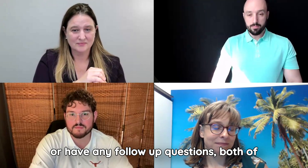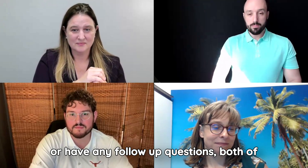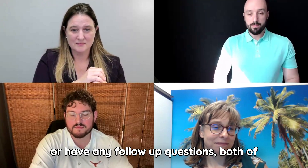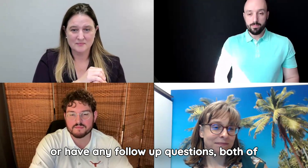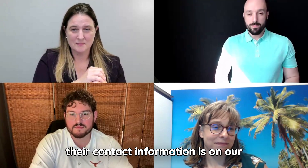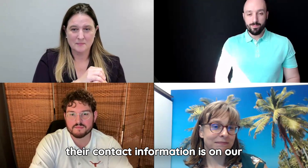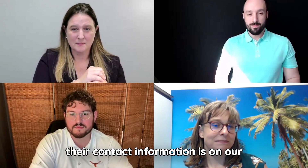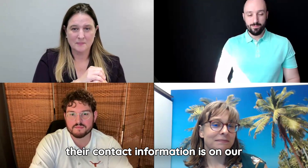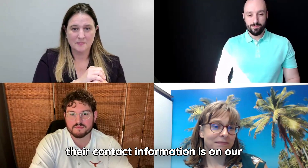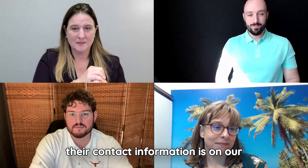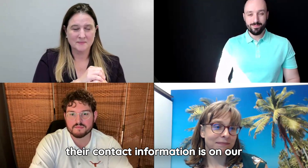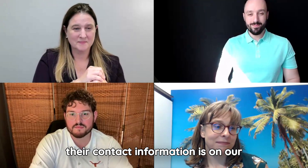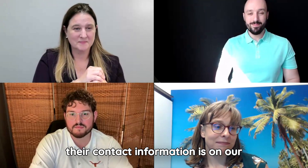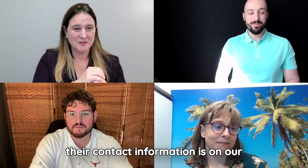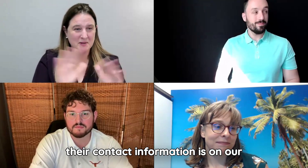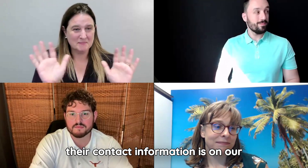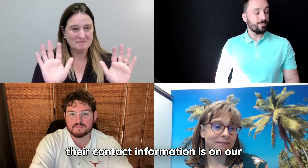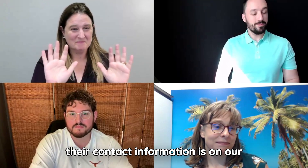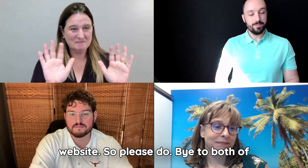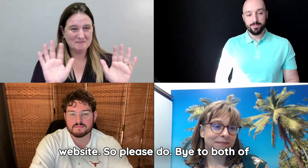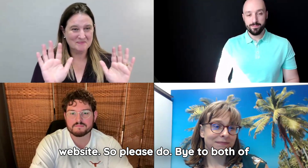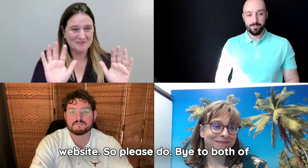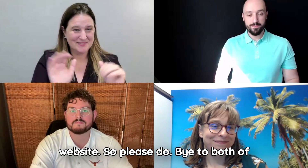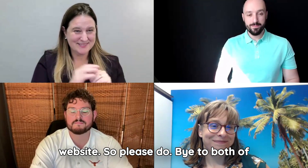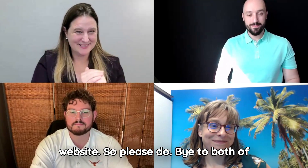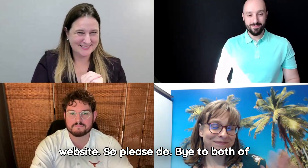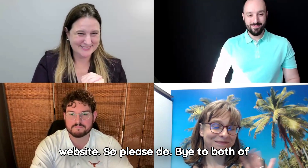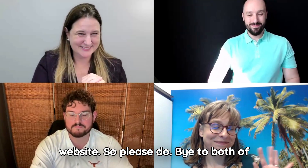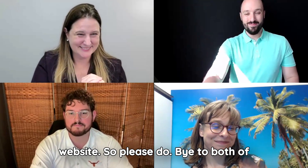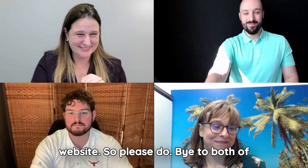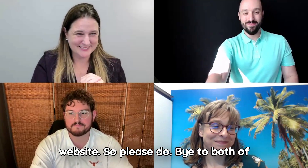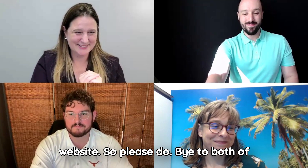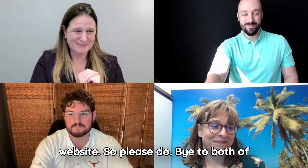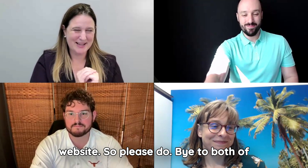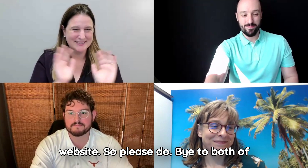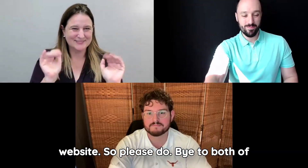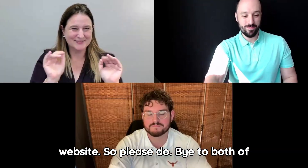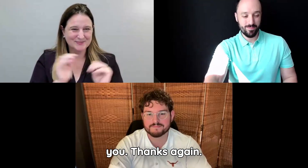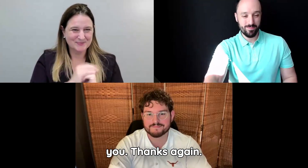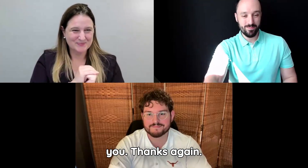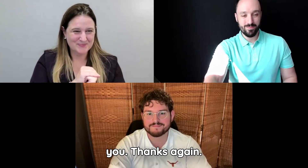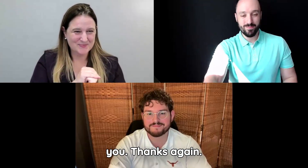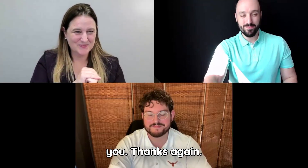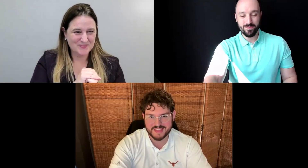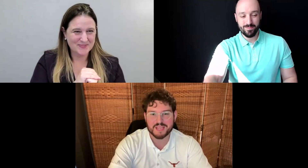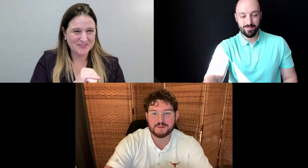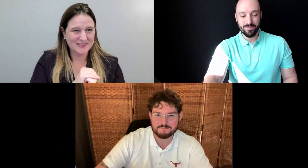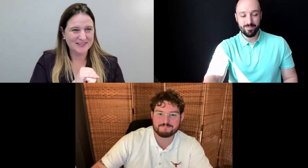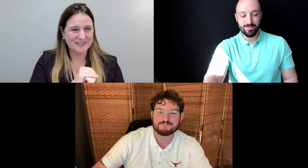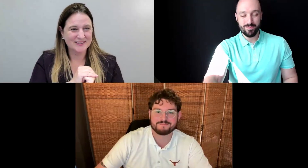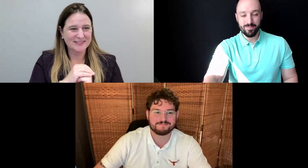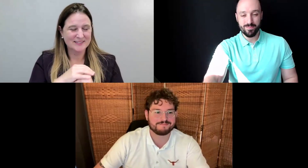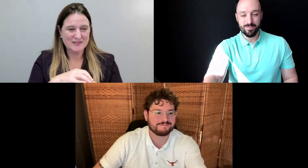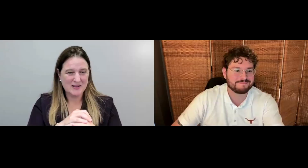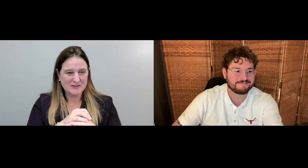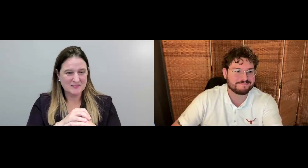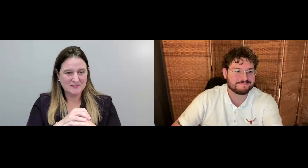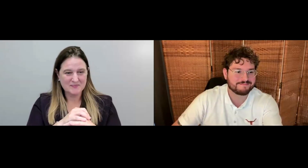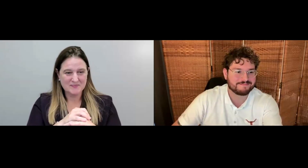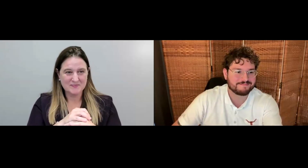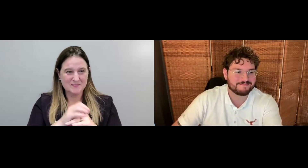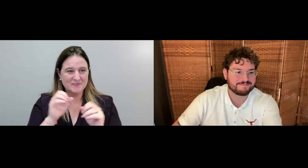questions, both of their contact information is on our website. So please do. Bye to both of you. Thanks again.